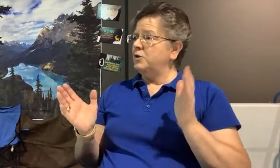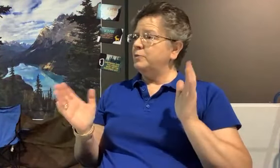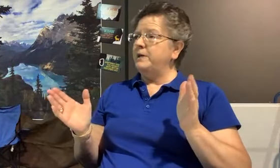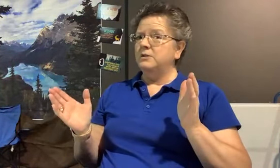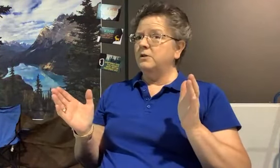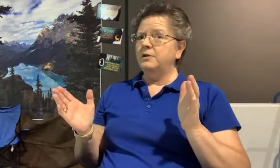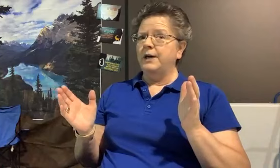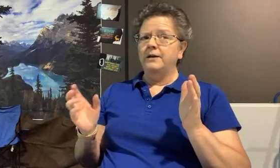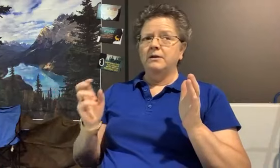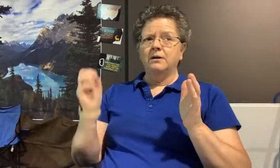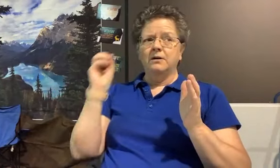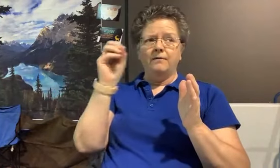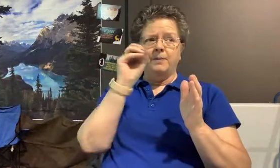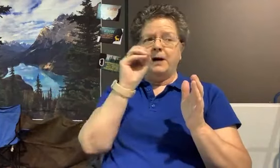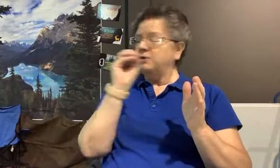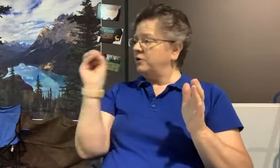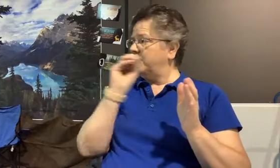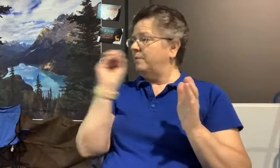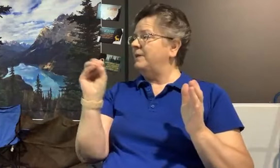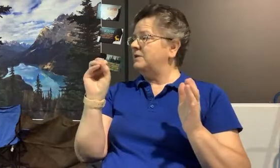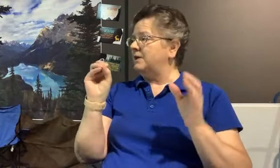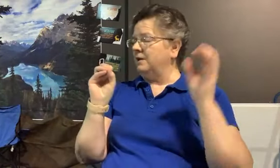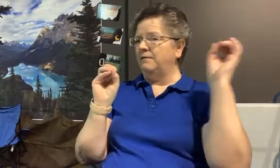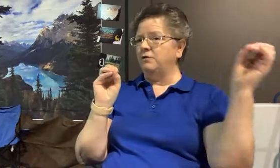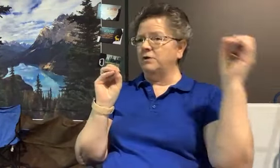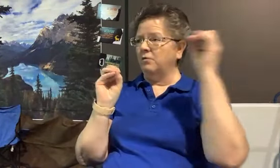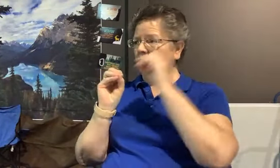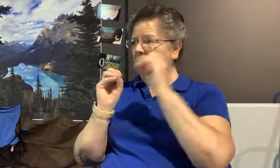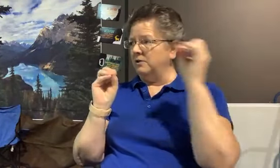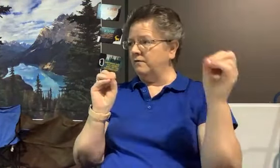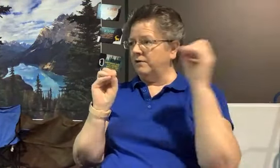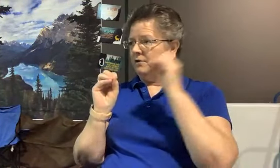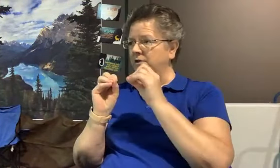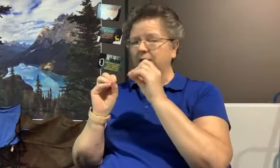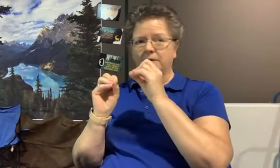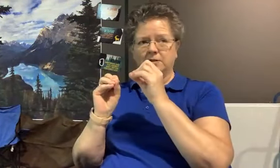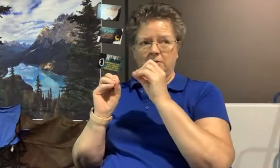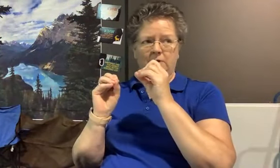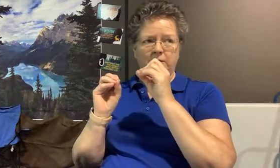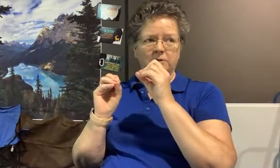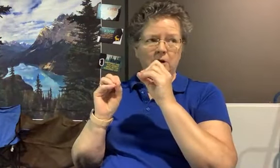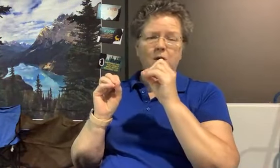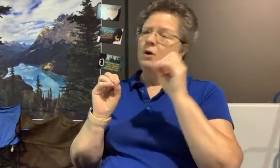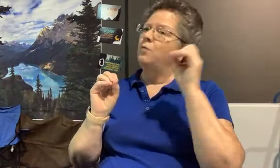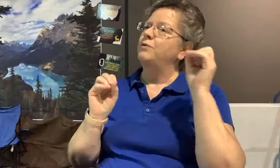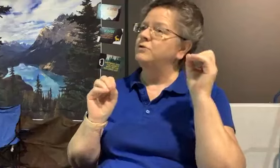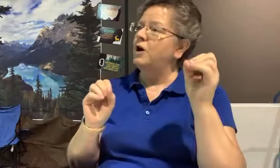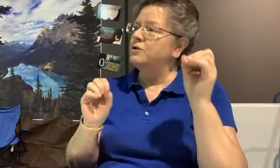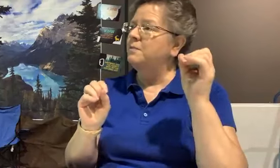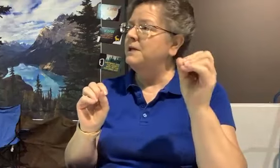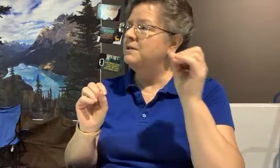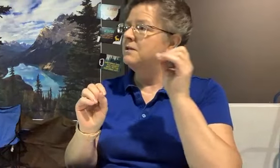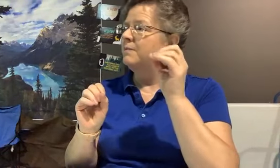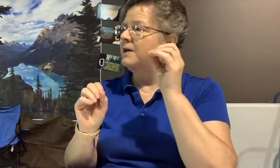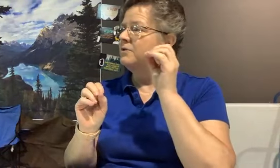there's pieces that of the puzzle that are missing if you don't get into 1st and 2nd Thessalonians. Well, there's also pieces of the puzzle